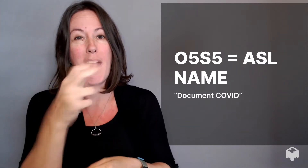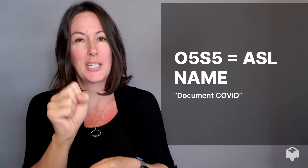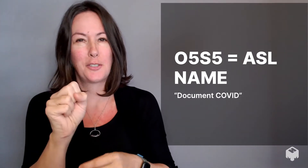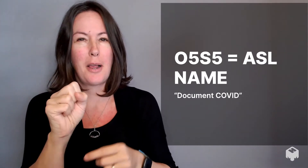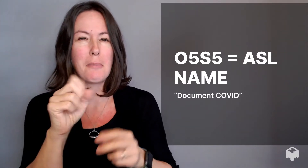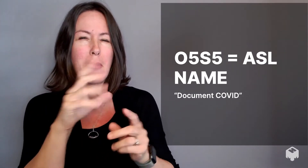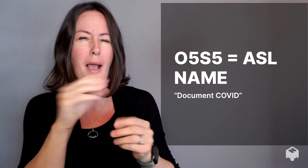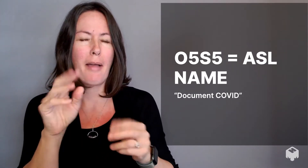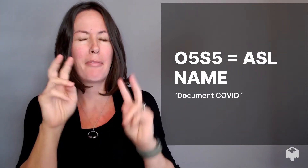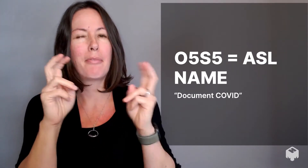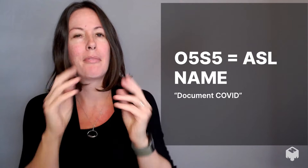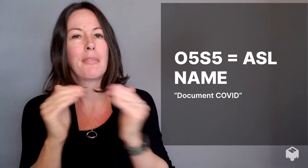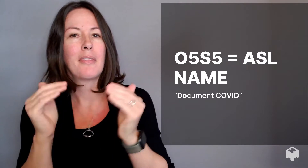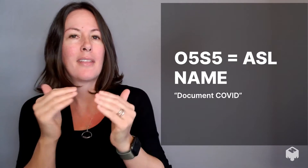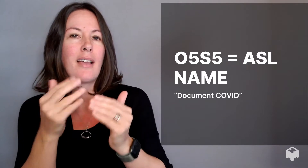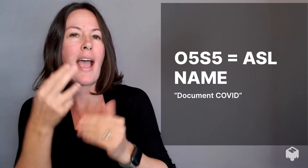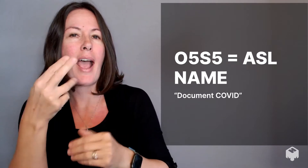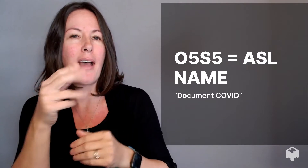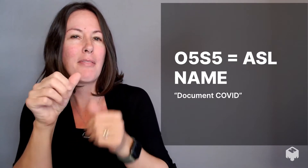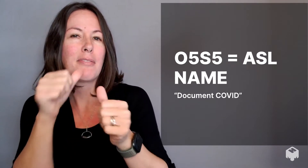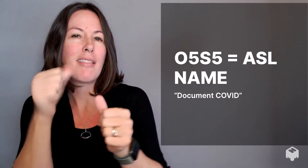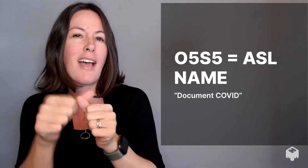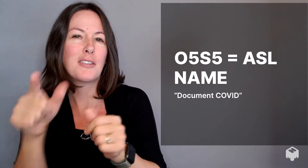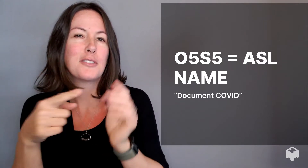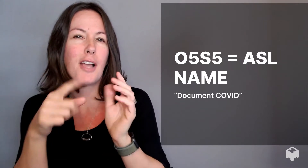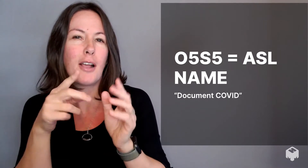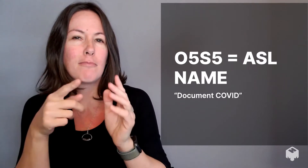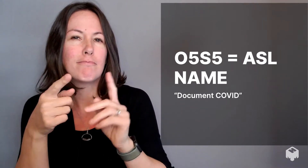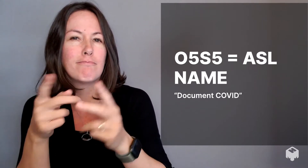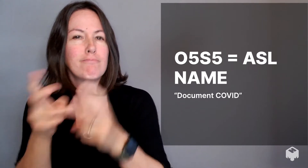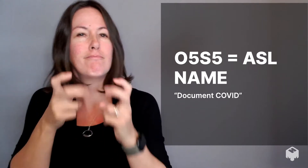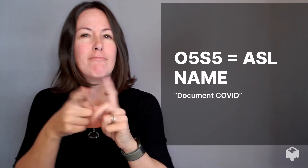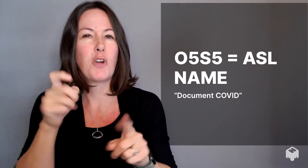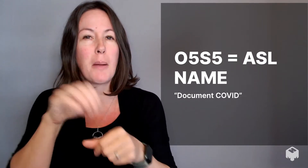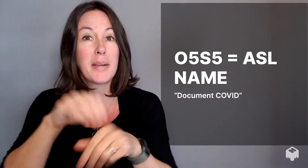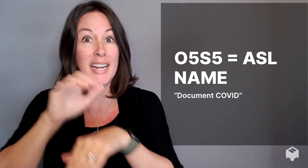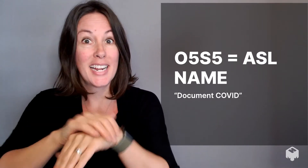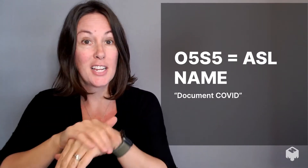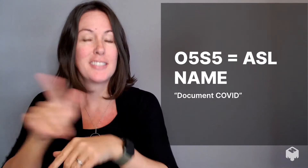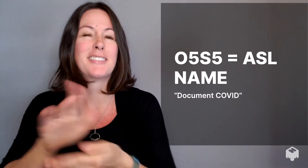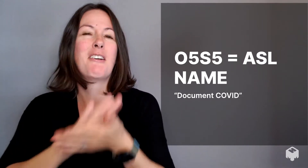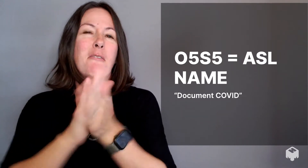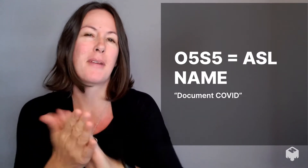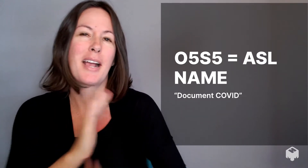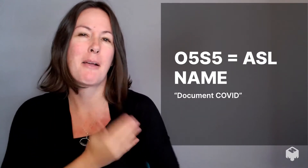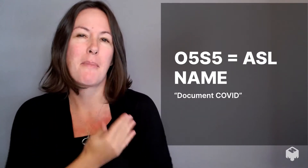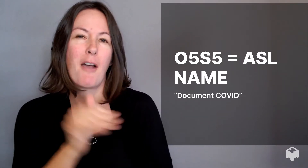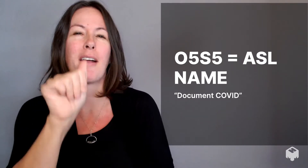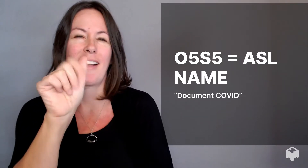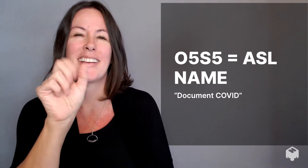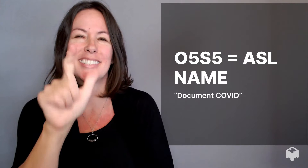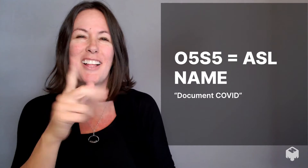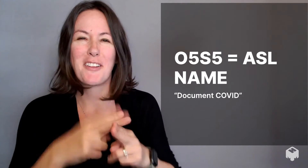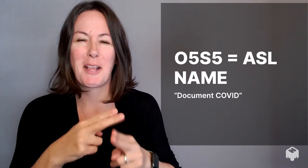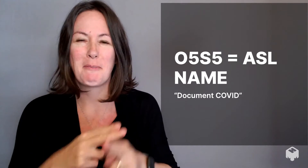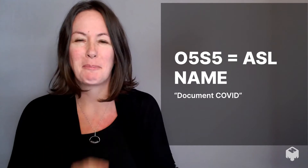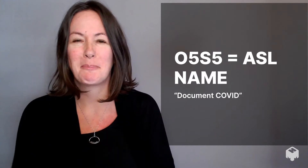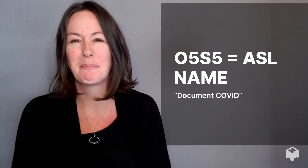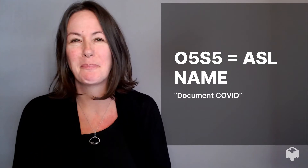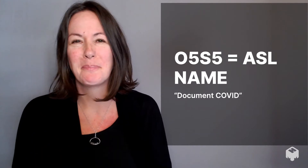So those four hand shapes have those English equivalents of the letters and numbers. And so we've used that to become our ASL name